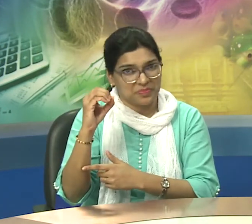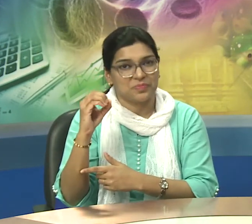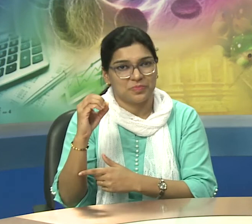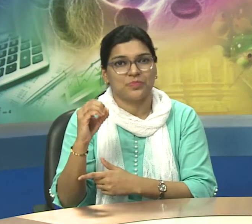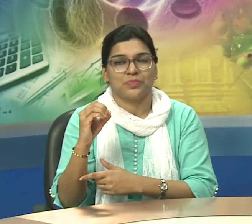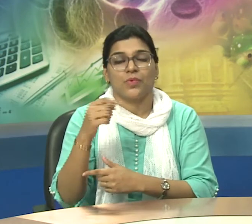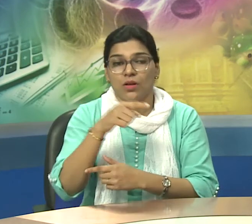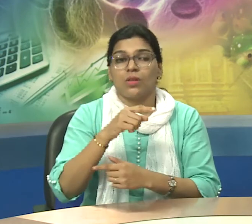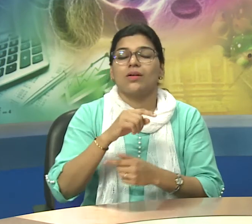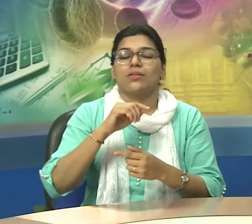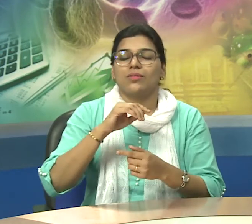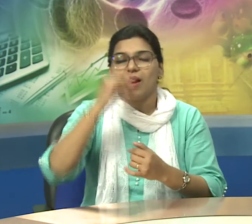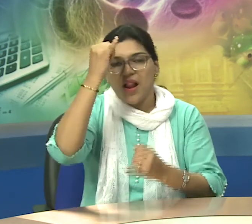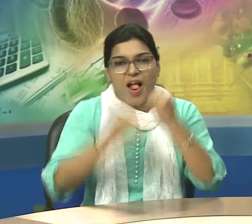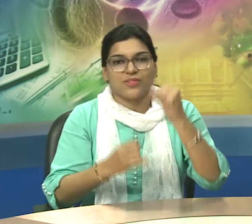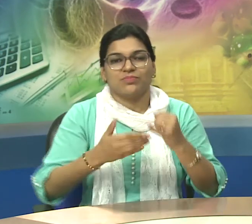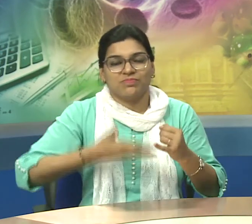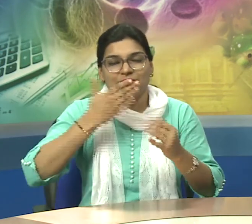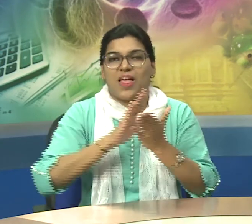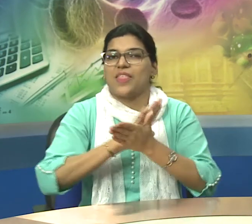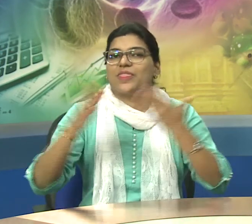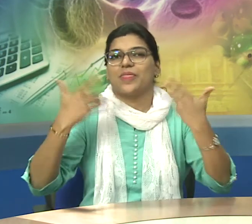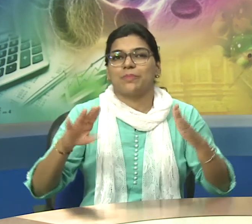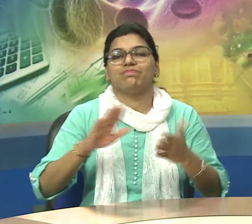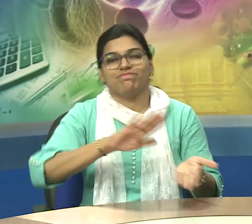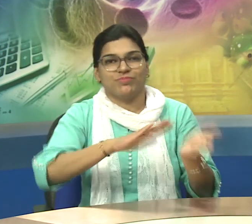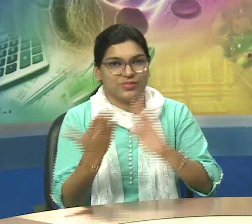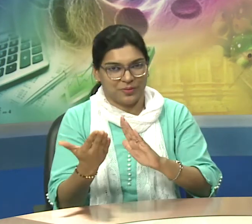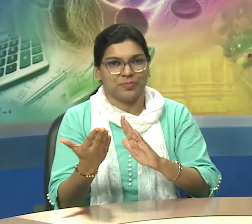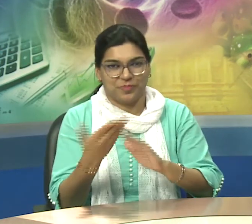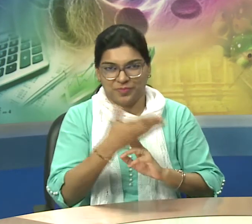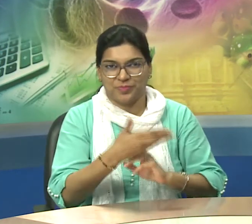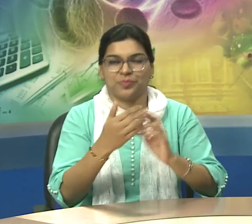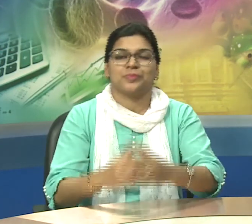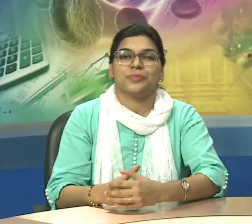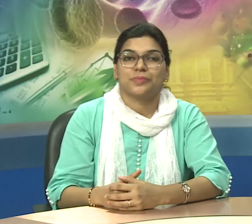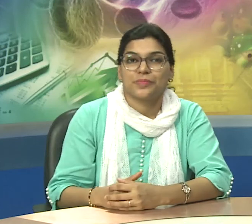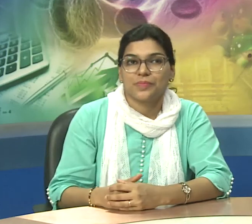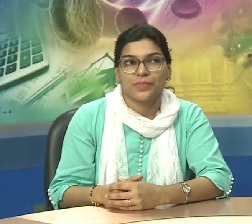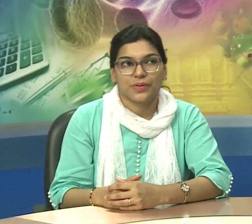2006 at the age of 90, Bismillah